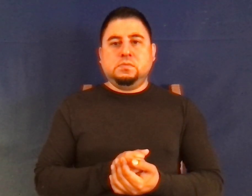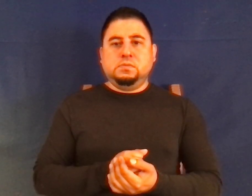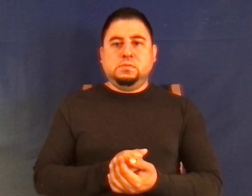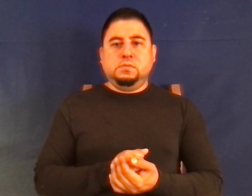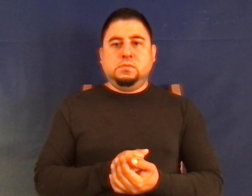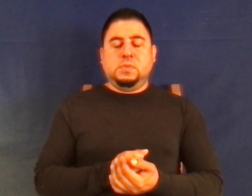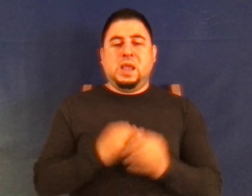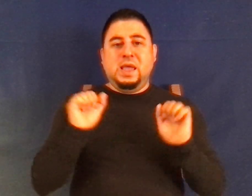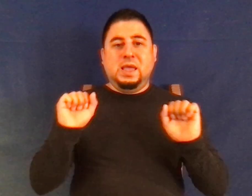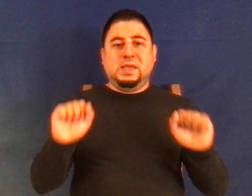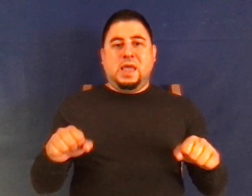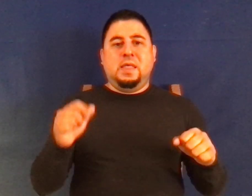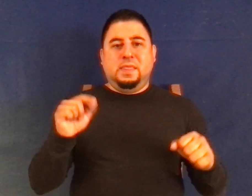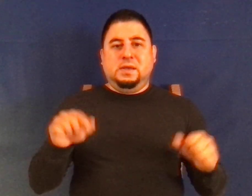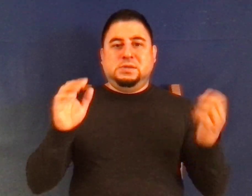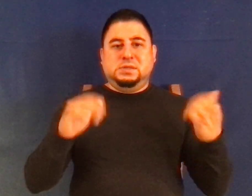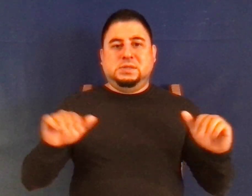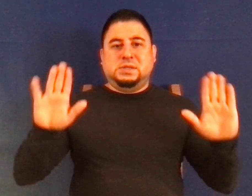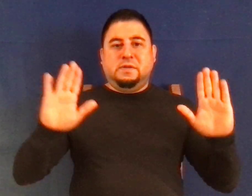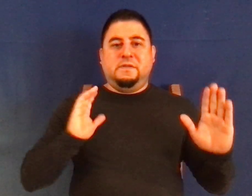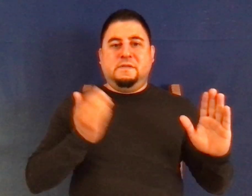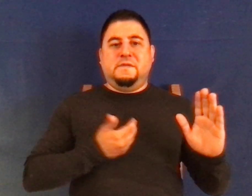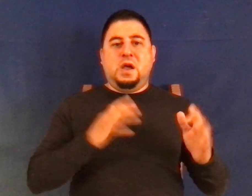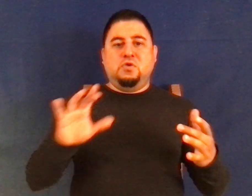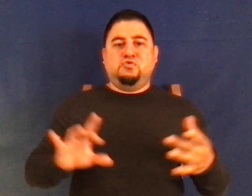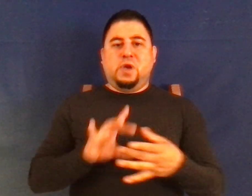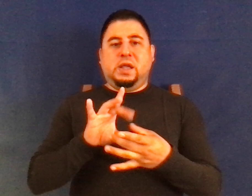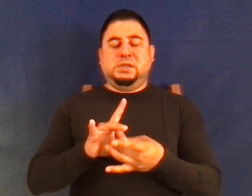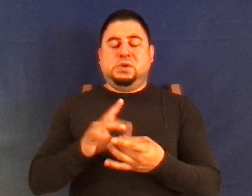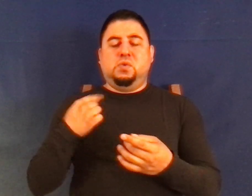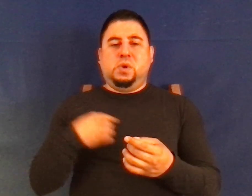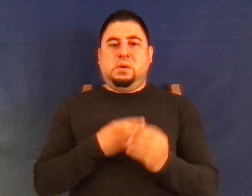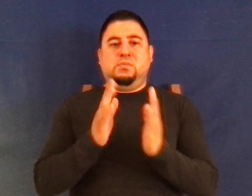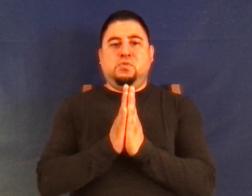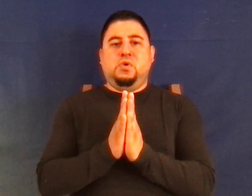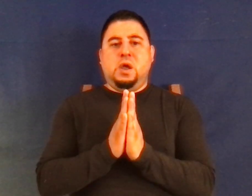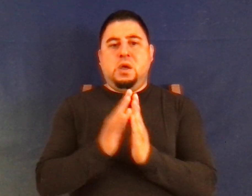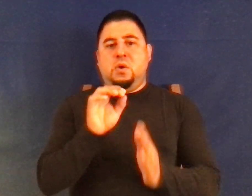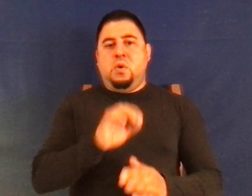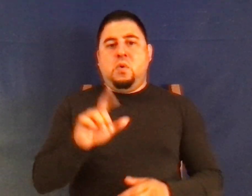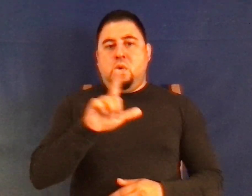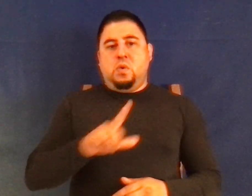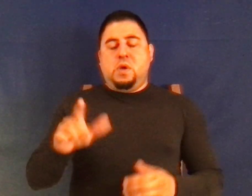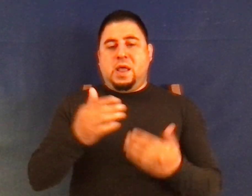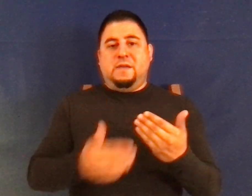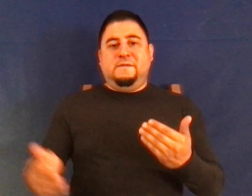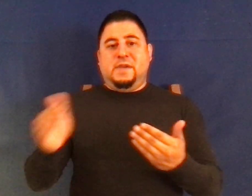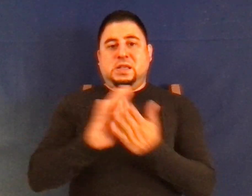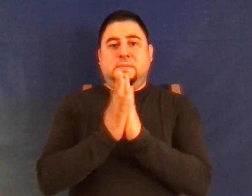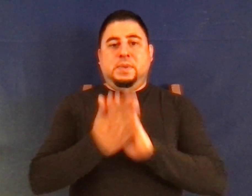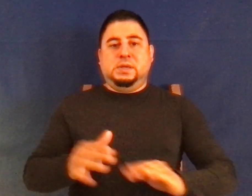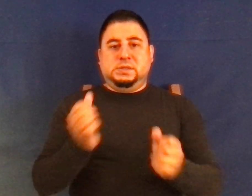May this sacrifice of our reconciliation, we pray, O Lord, advance the peace and the salvation of all the